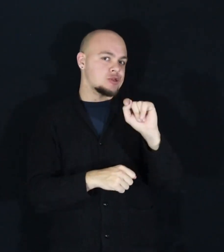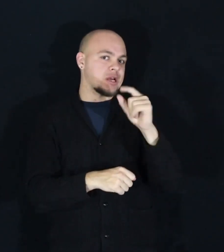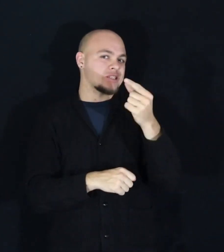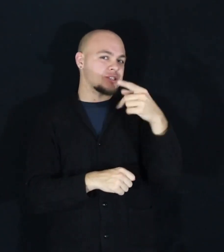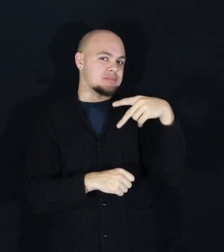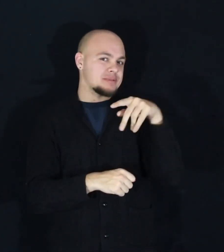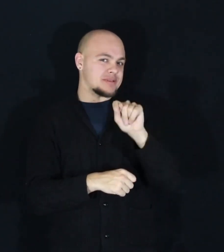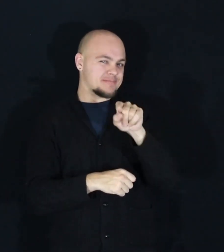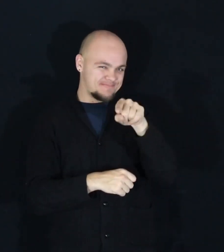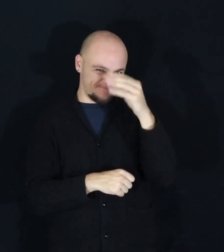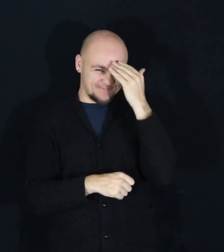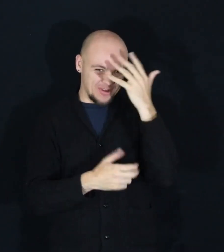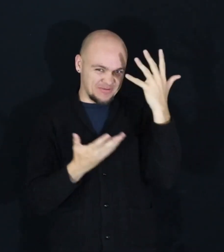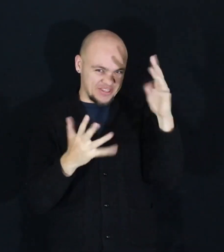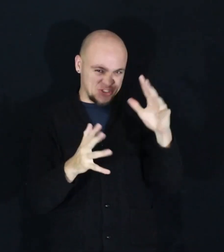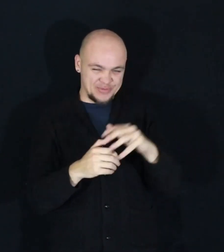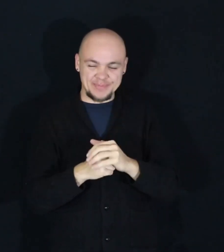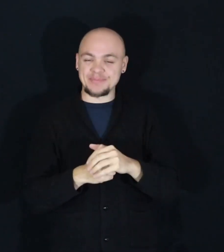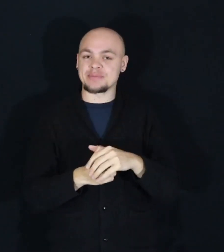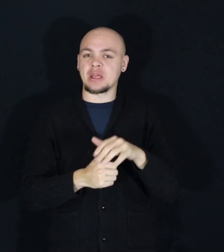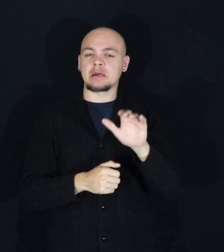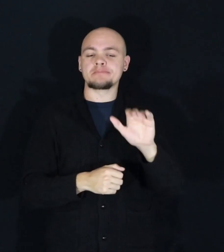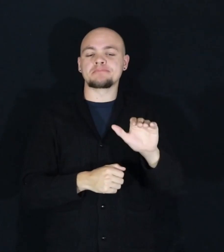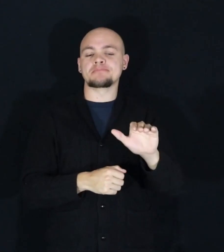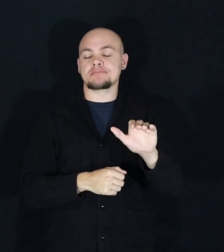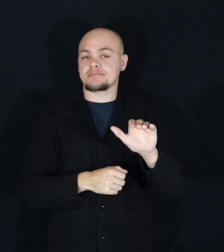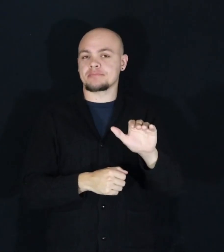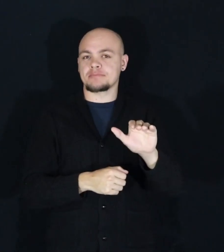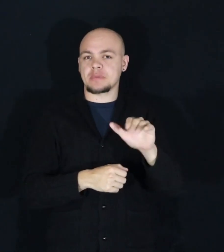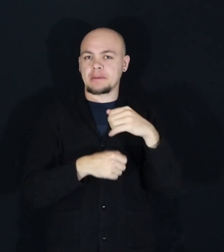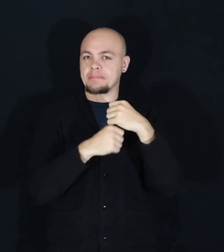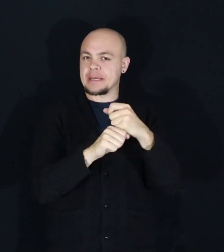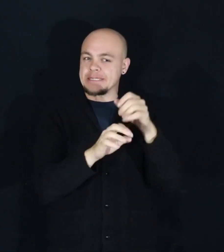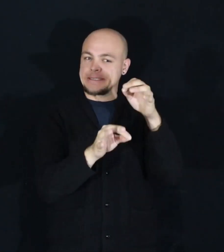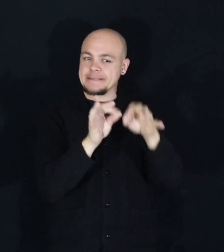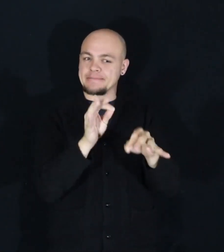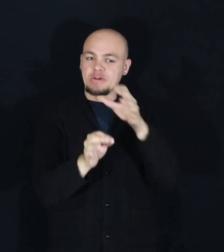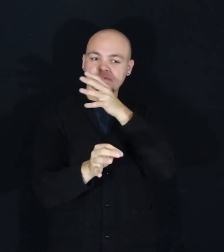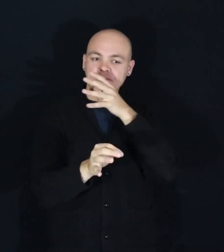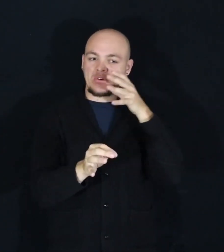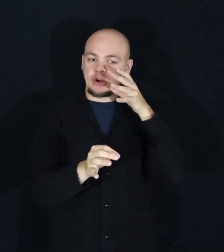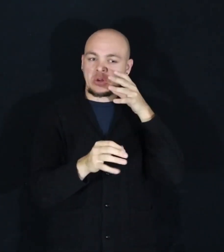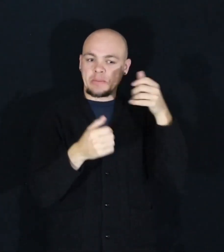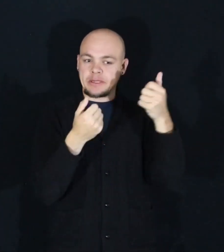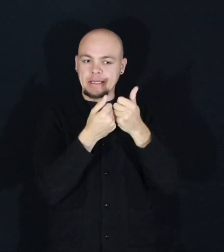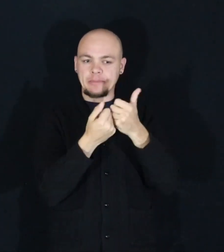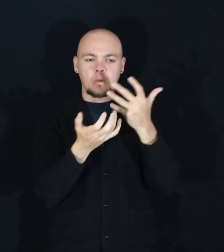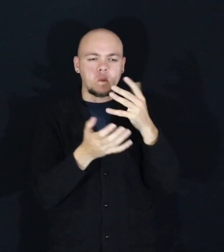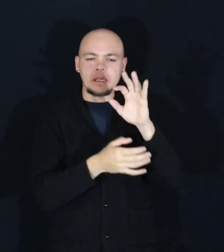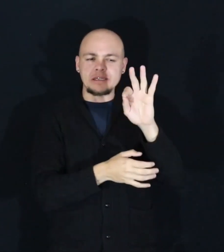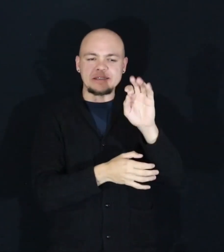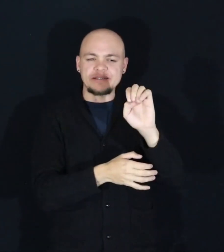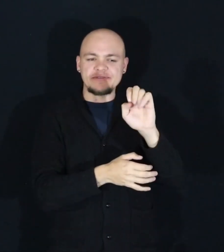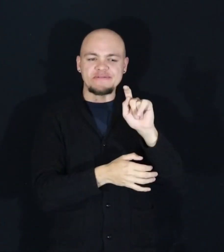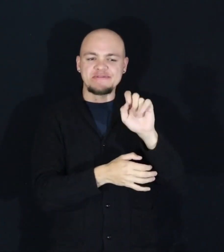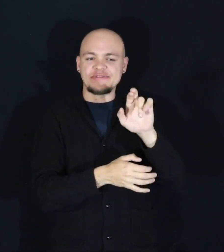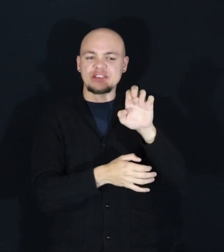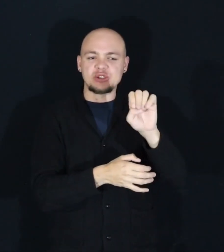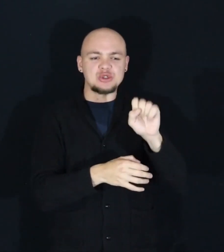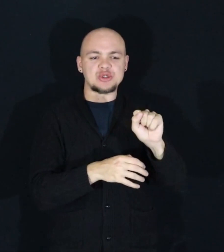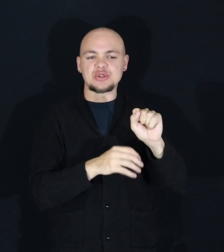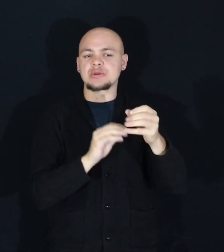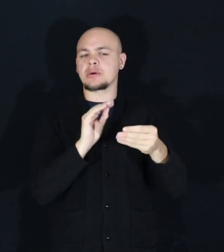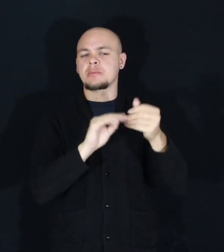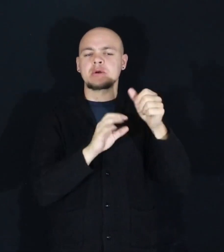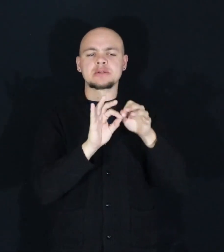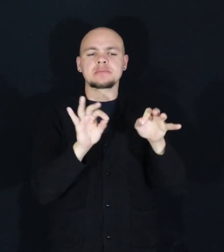one. So I told ChatGPT I'm making a simple farming game. What features are most important? And its response